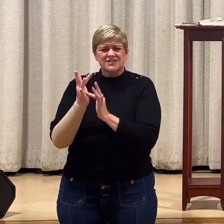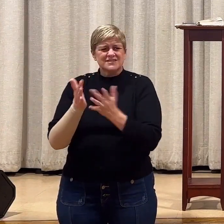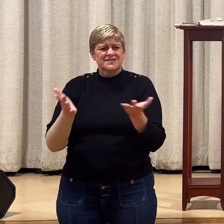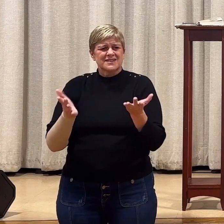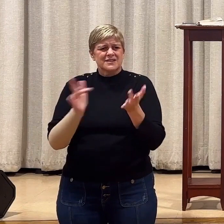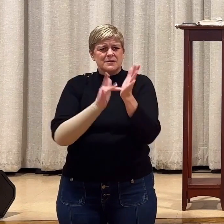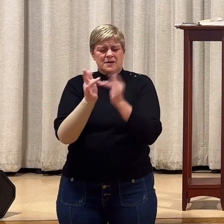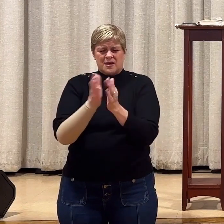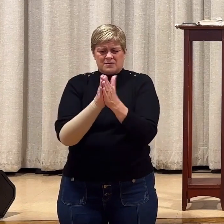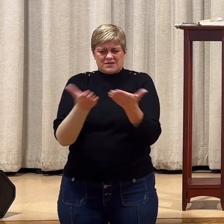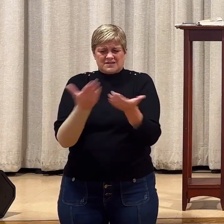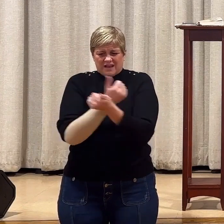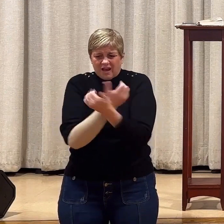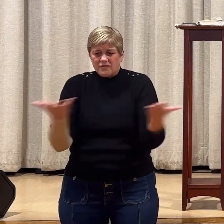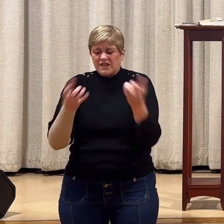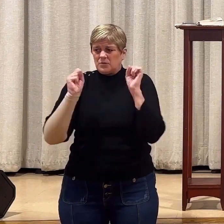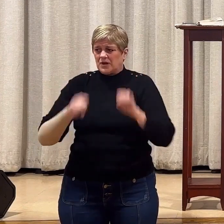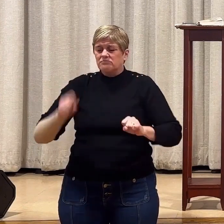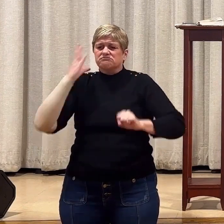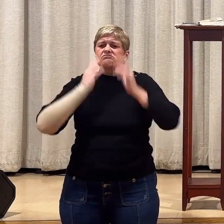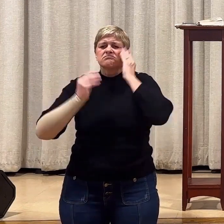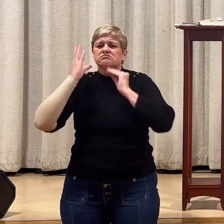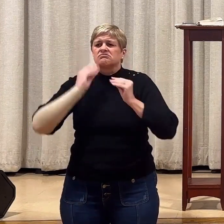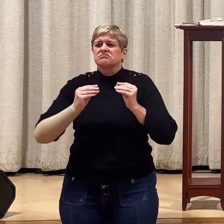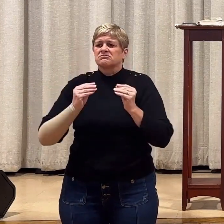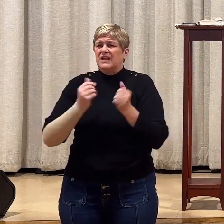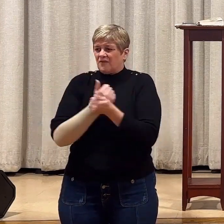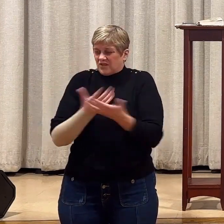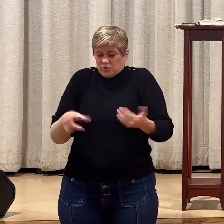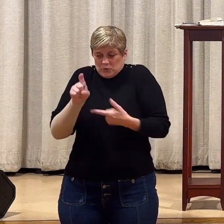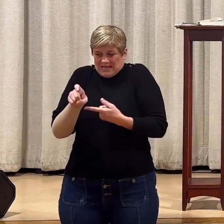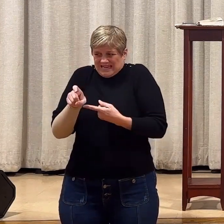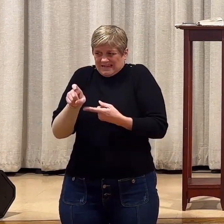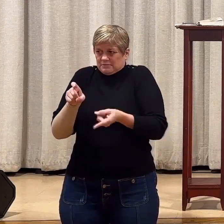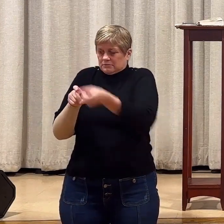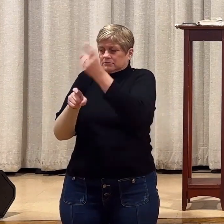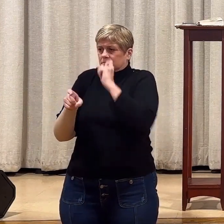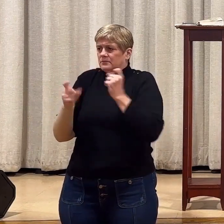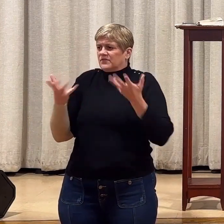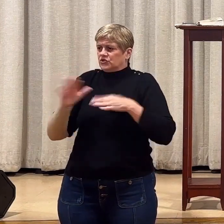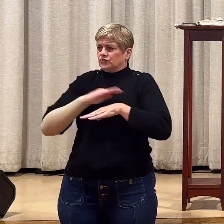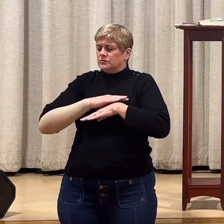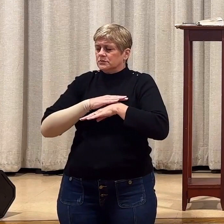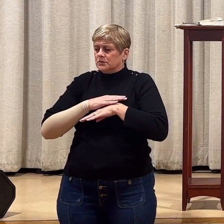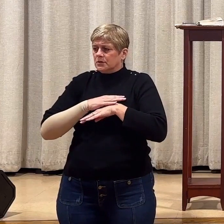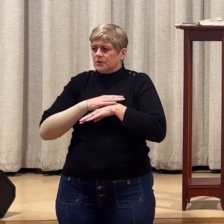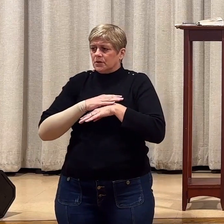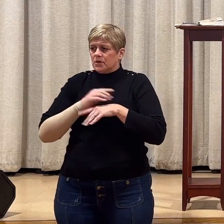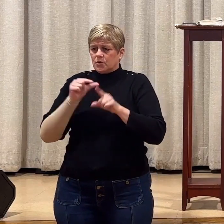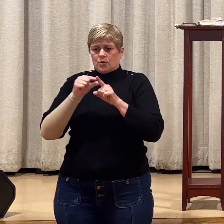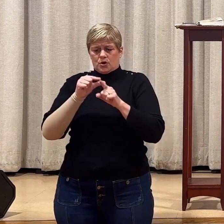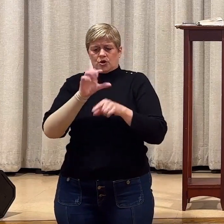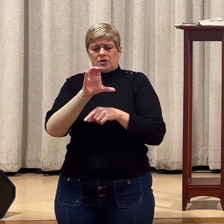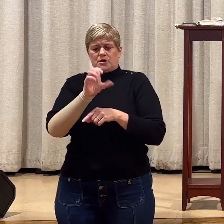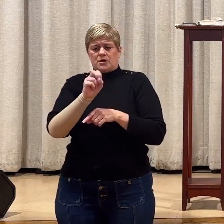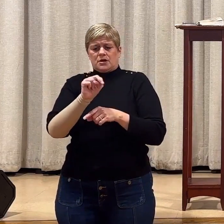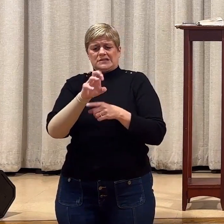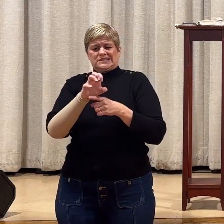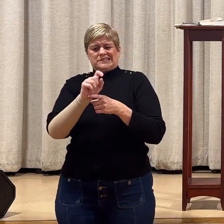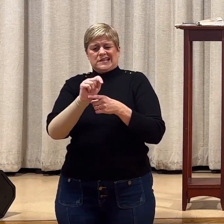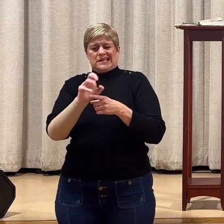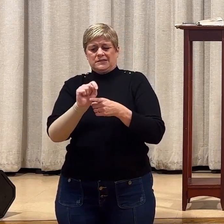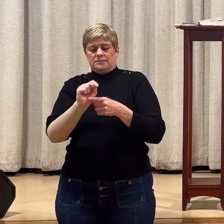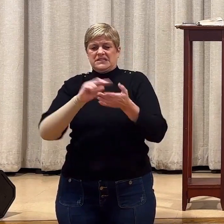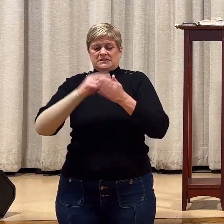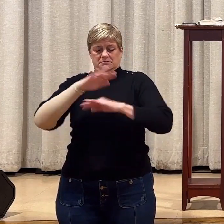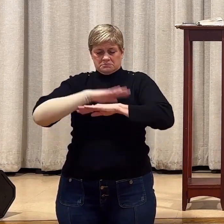ours through Christ, that we have obtained everything we need for life and godliness. The word content, it means to be satisfied, to